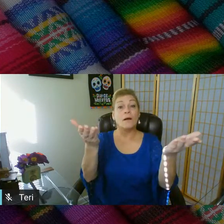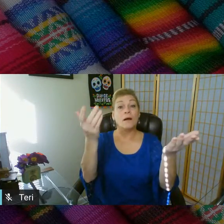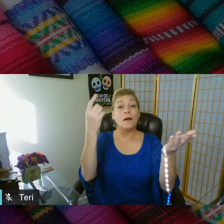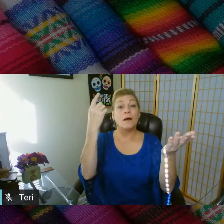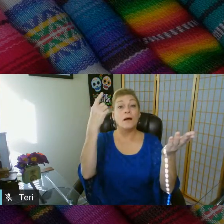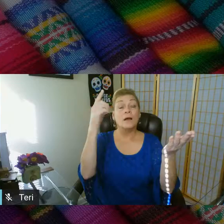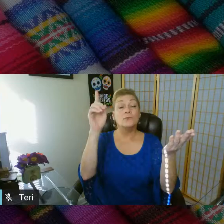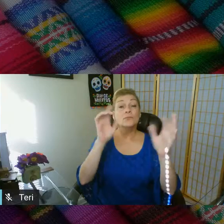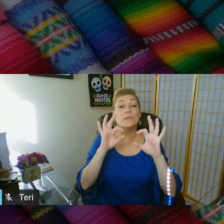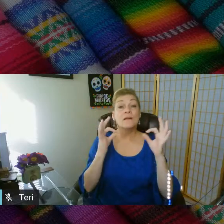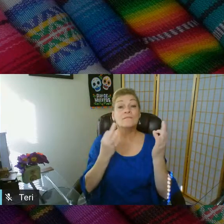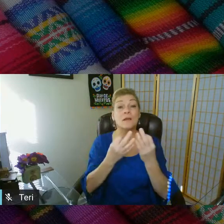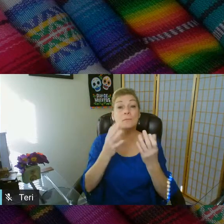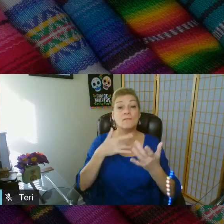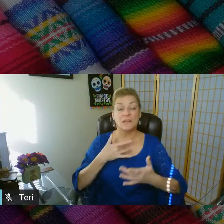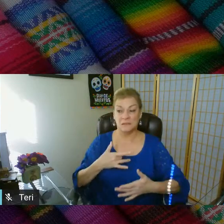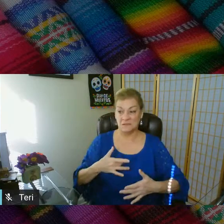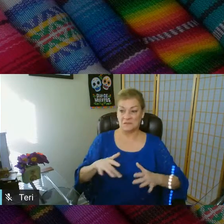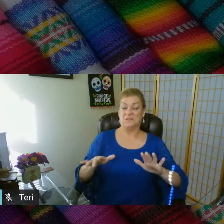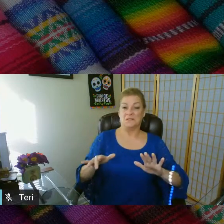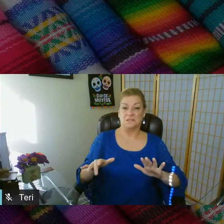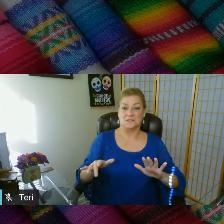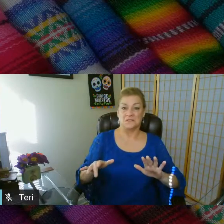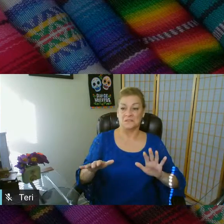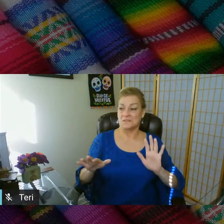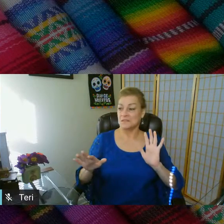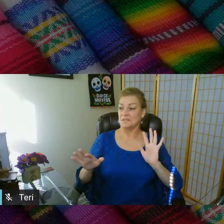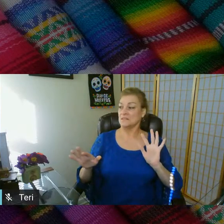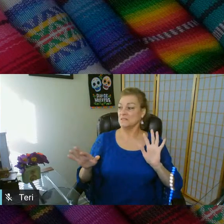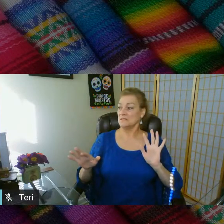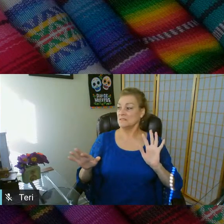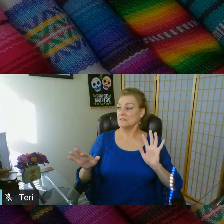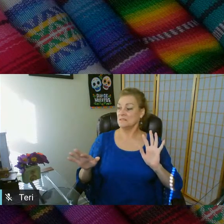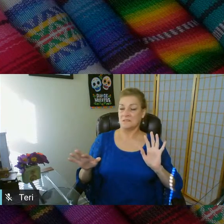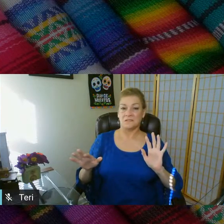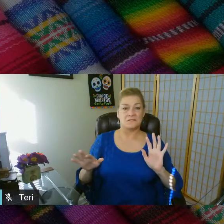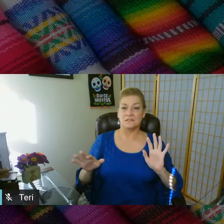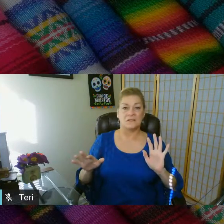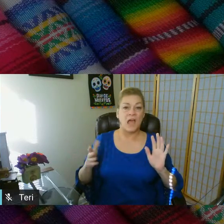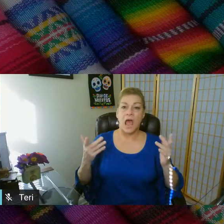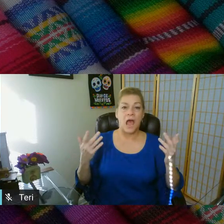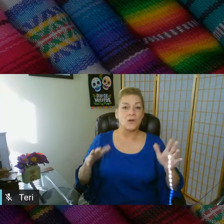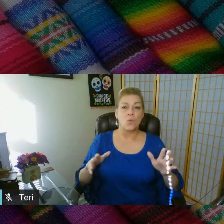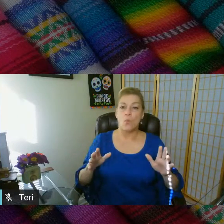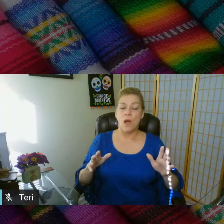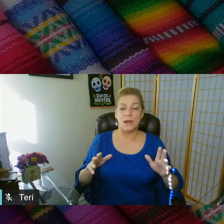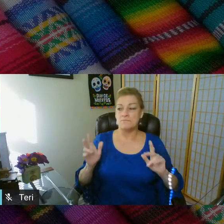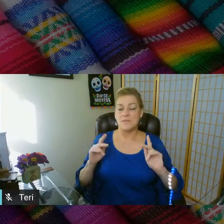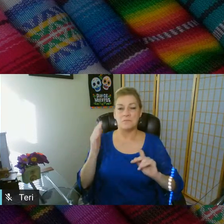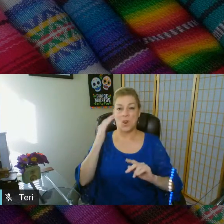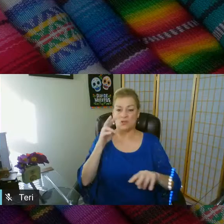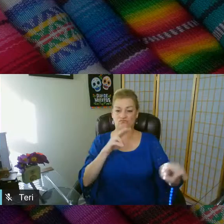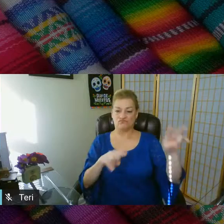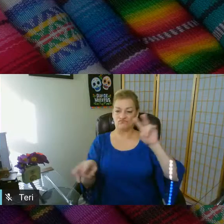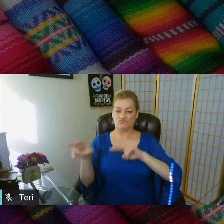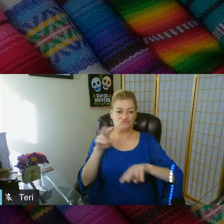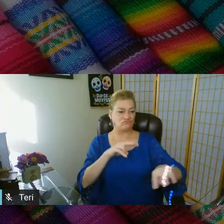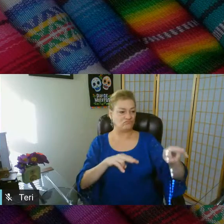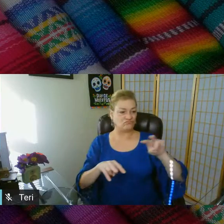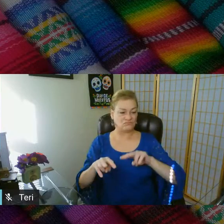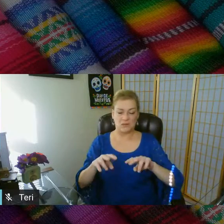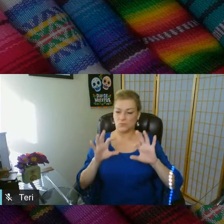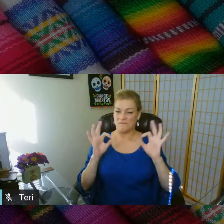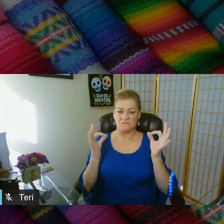repulses you because you feel like it would reveal some family curse, this is an opportunity for you to undo that